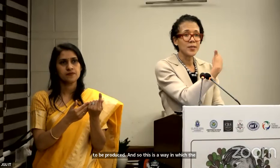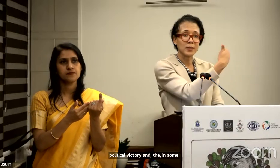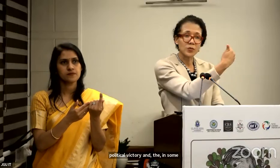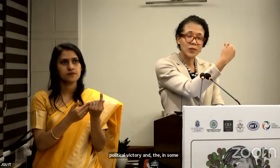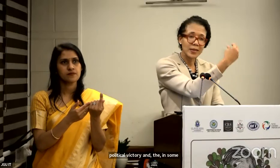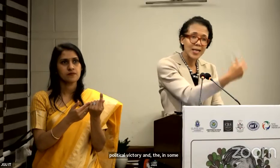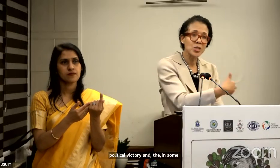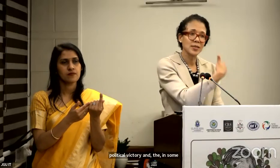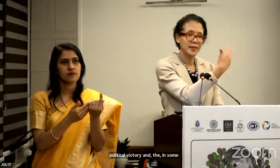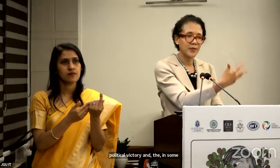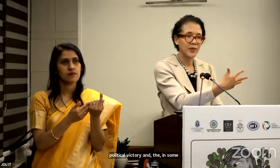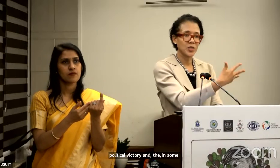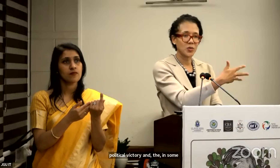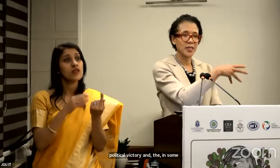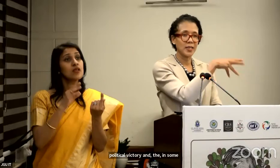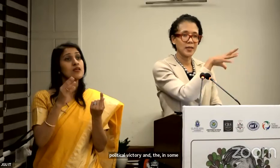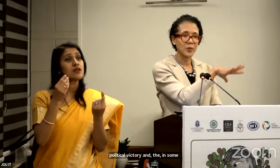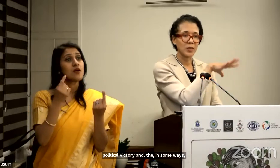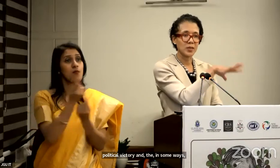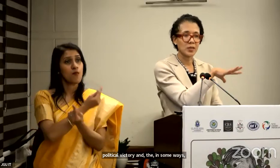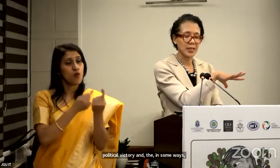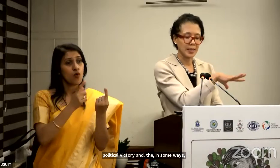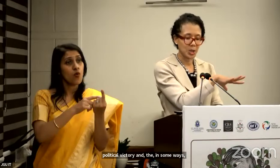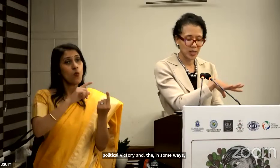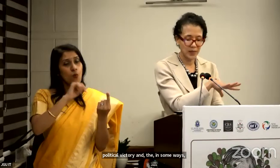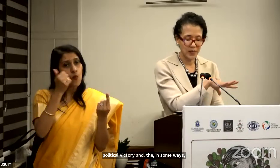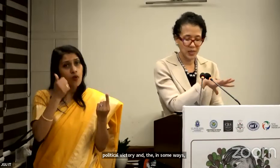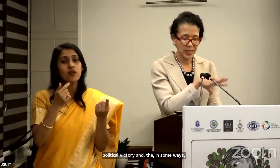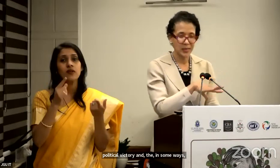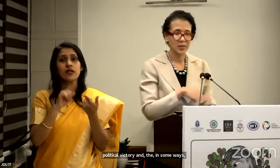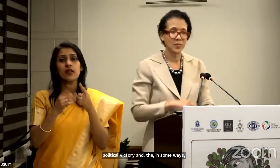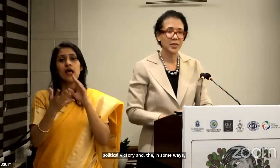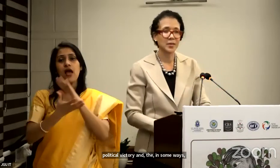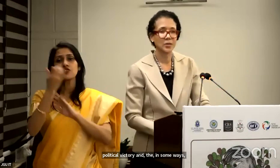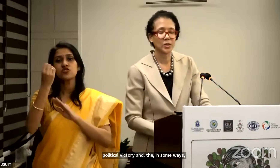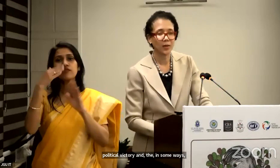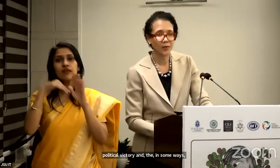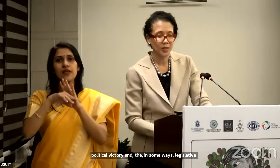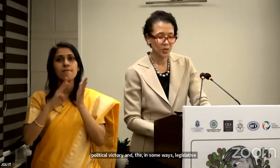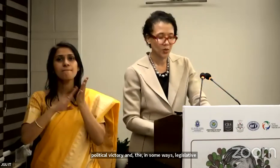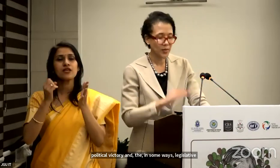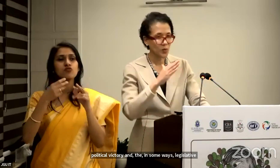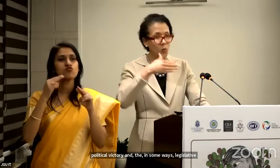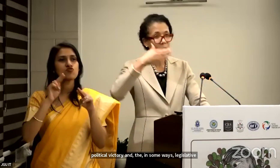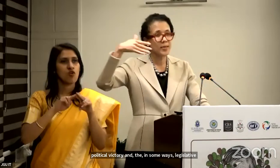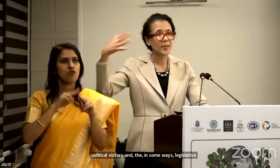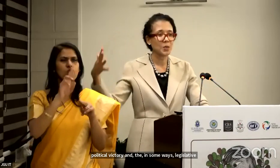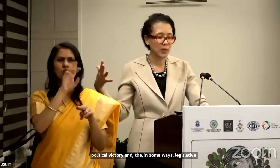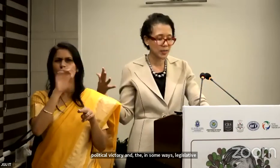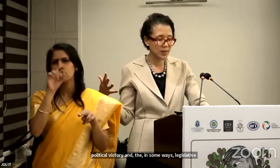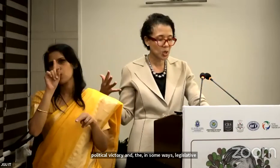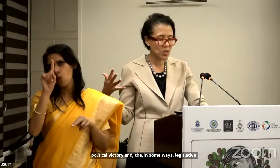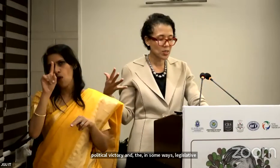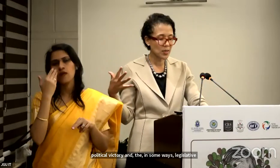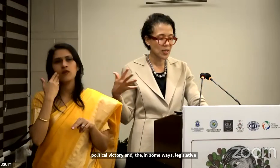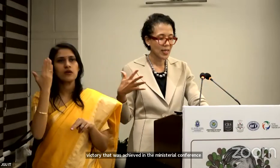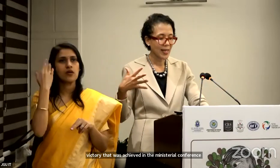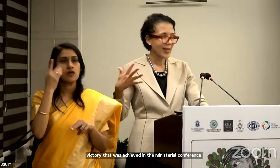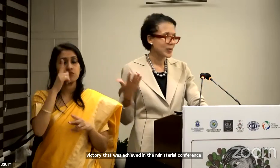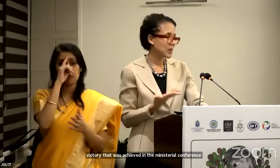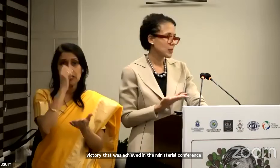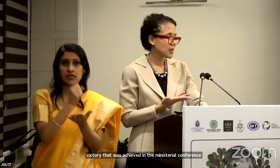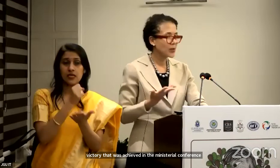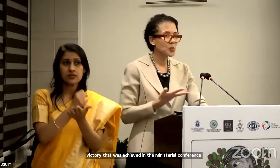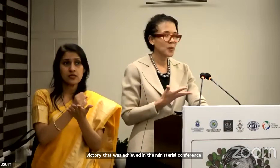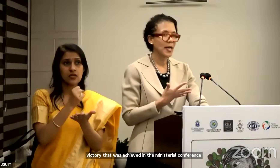some ways, it's legislative victory that was achieved in the ministerial conference in 2001 and subsequent decisions